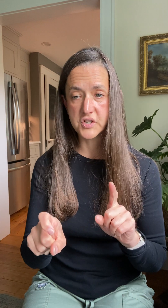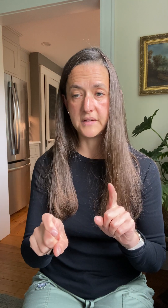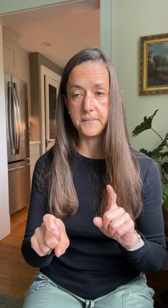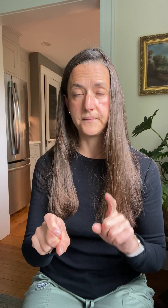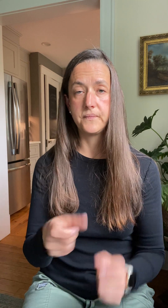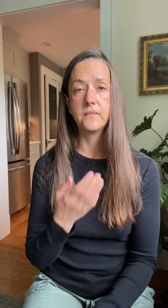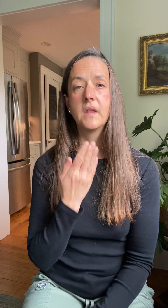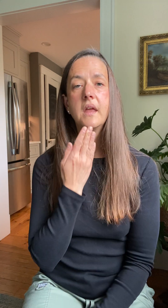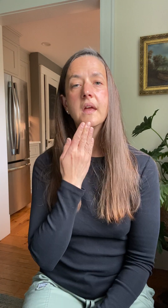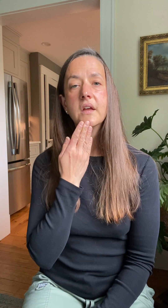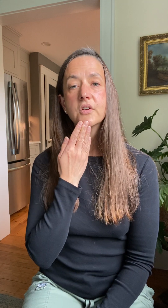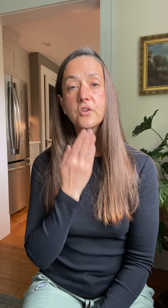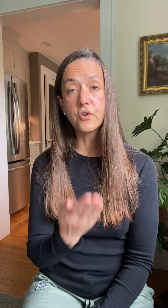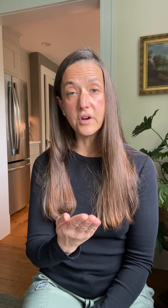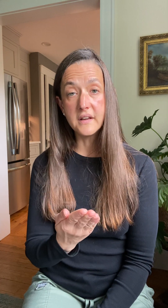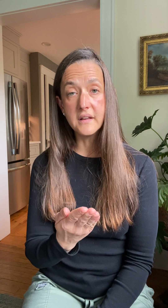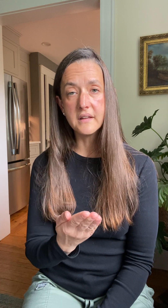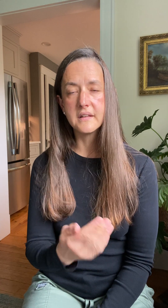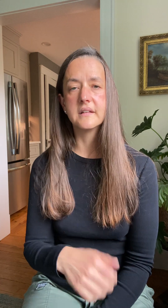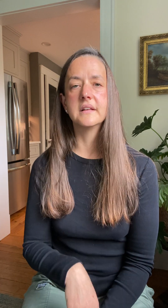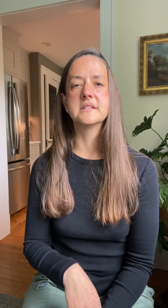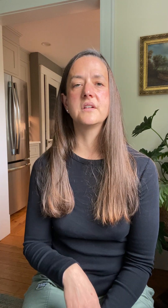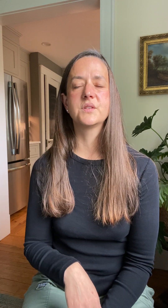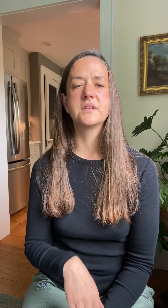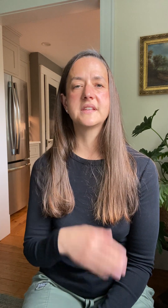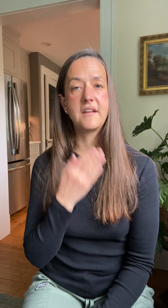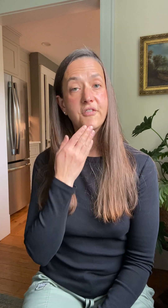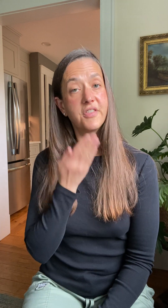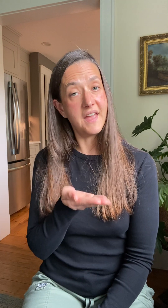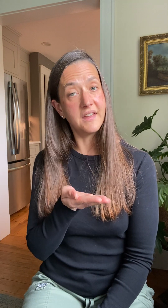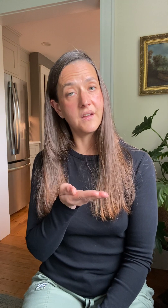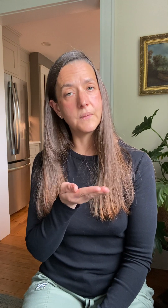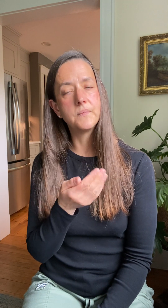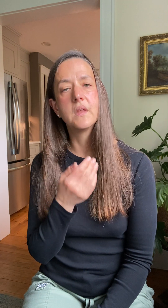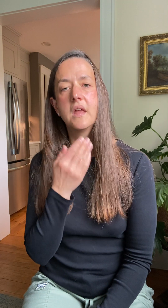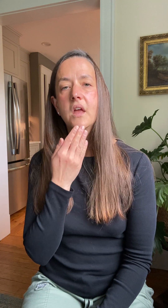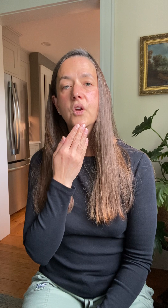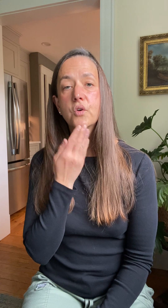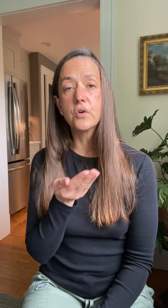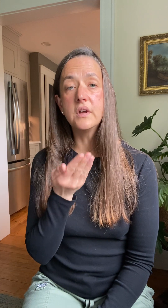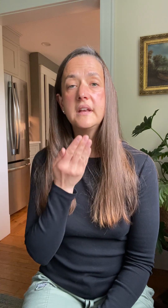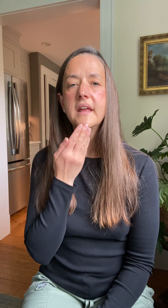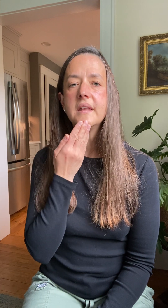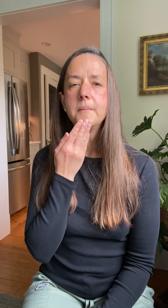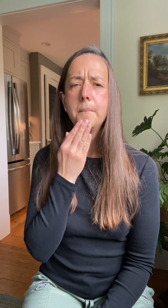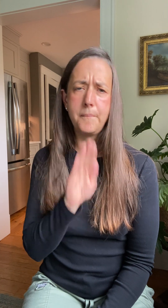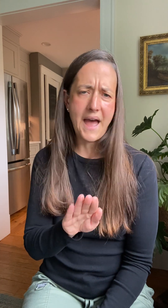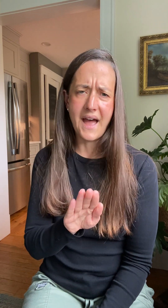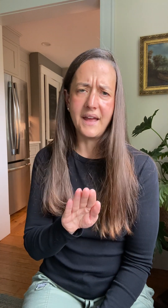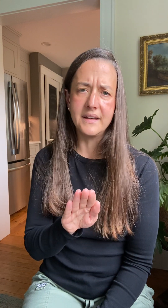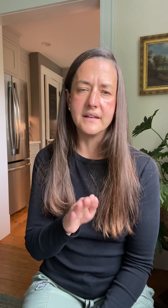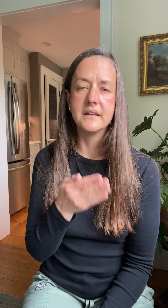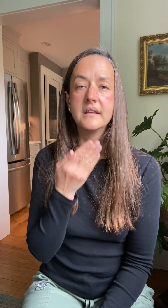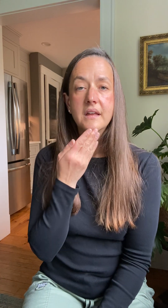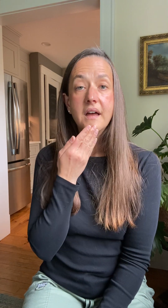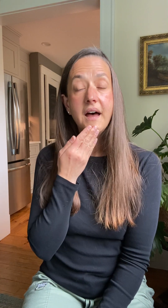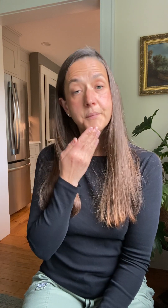question. Good is also the sign for thank you. Good and bad. I'm